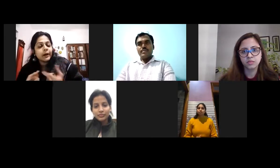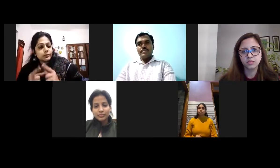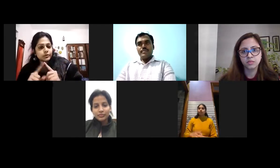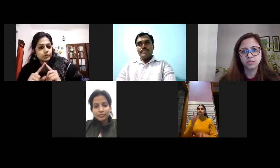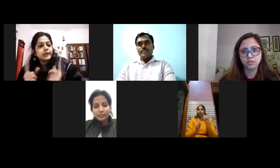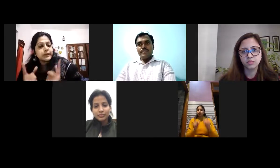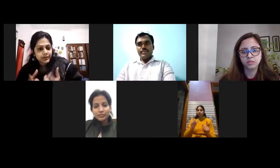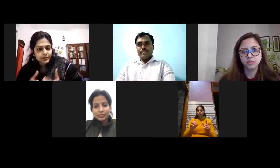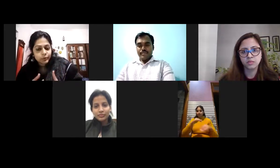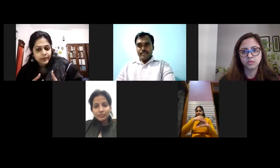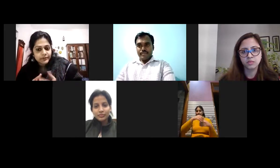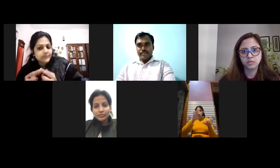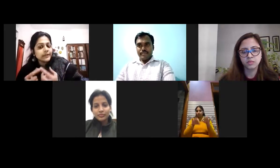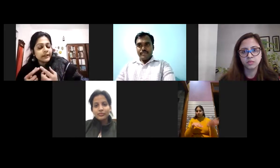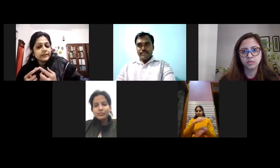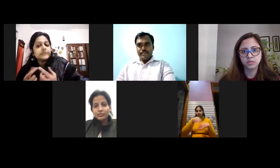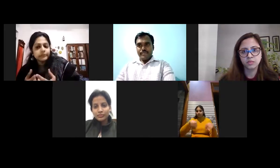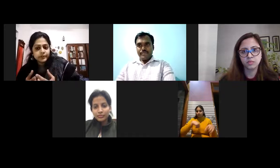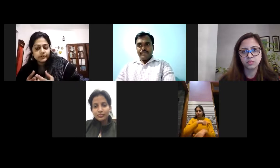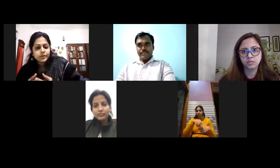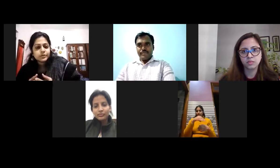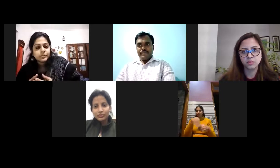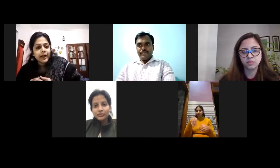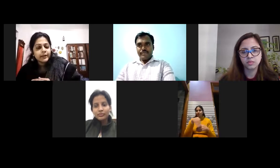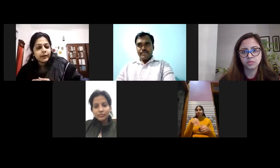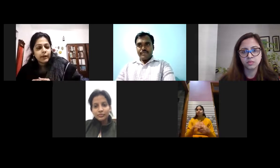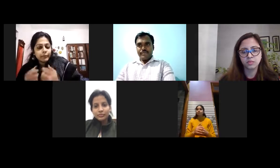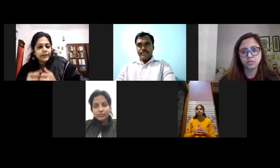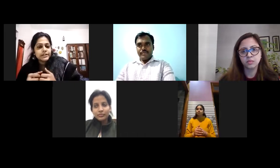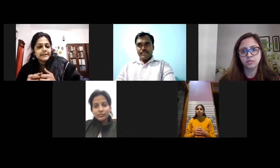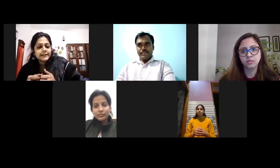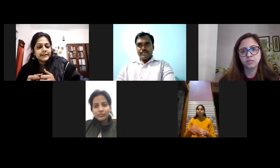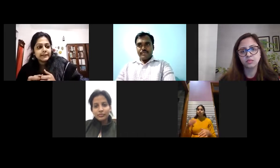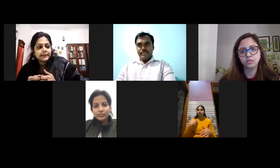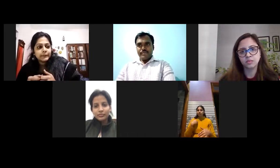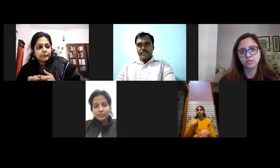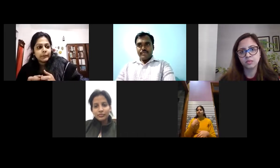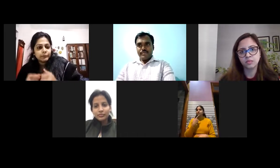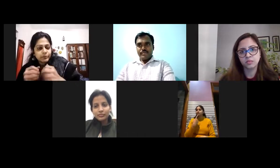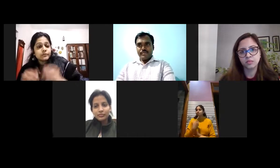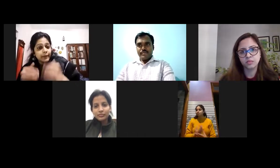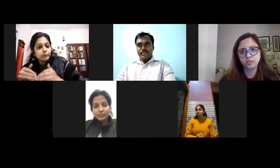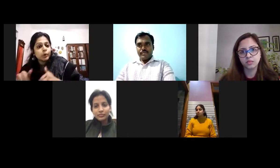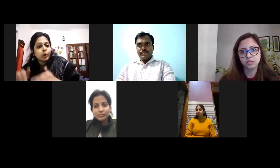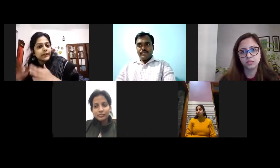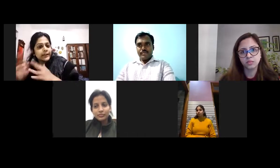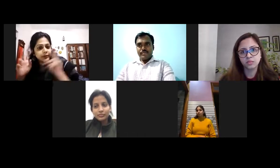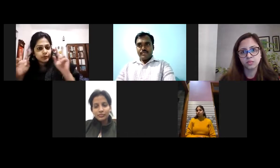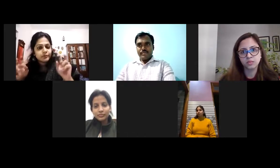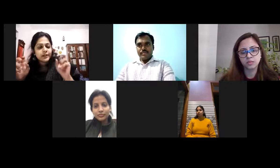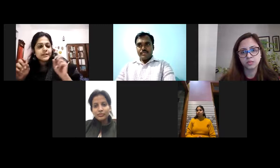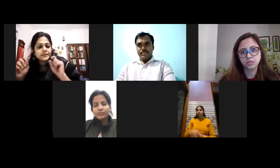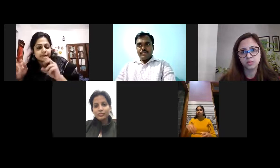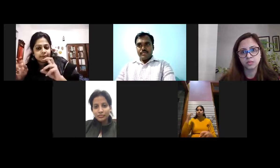the bounds of middle class normativity is very different. So the idea, I would actually say that, which is why I brought in the idea